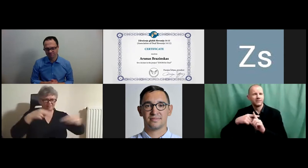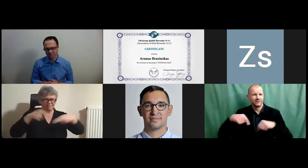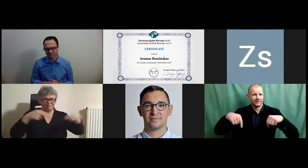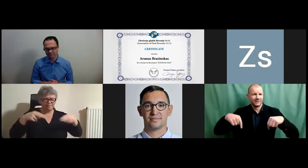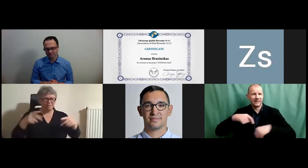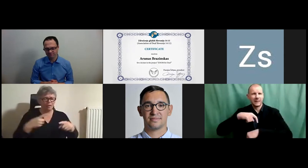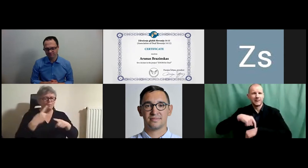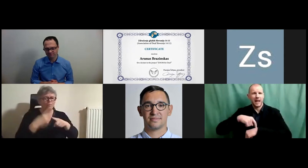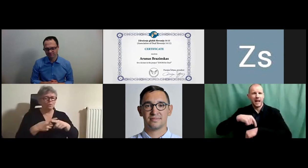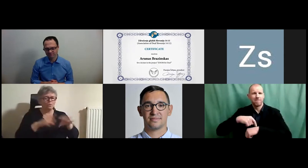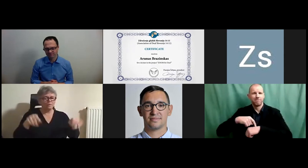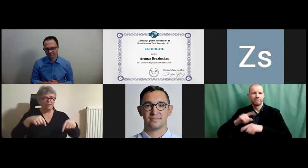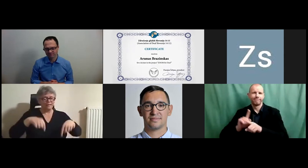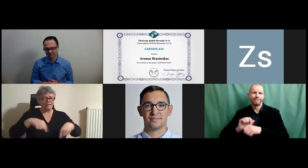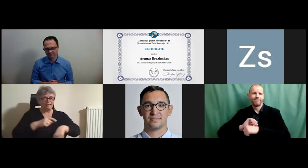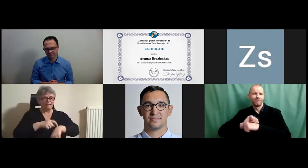this webinar.